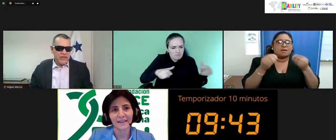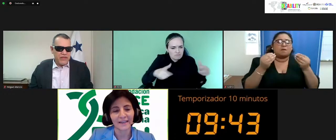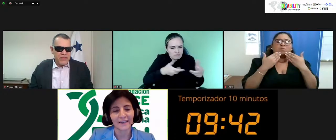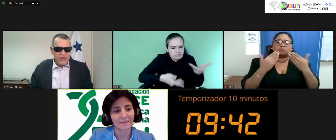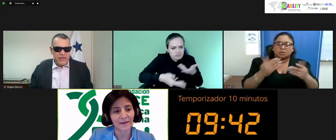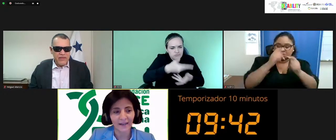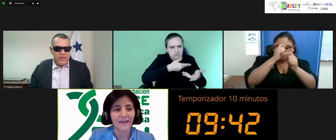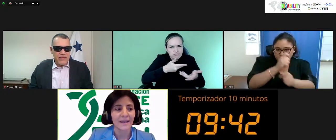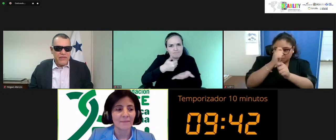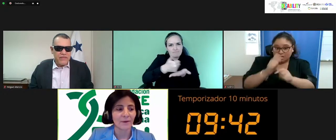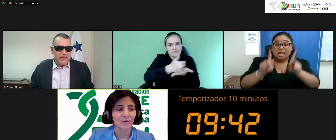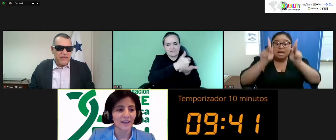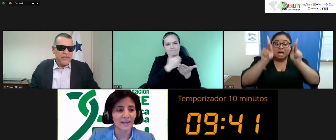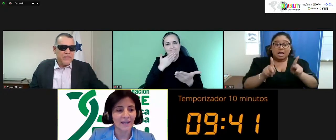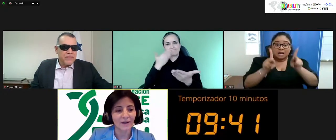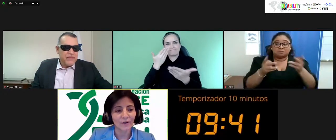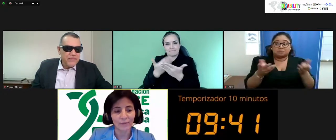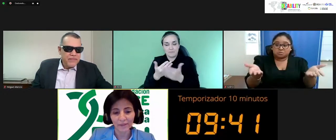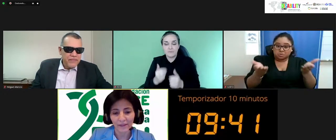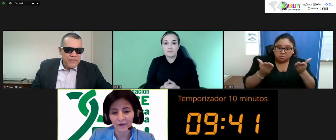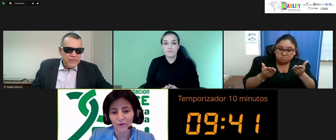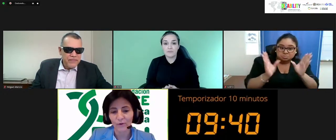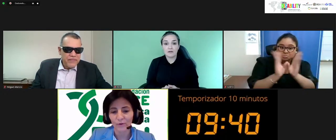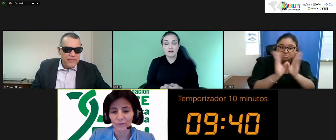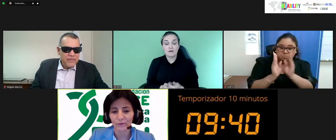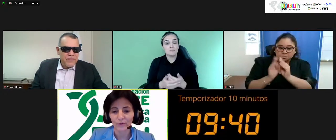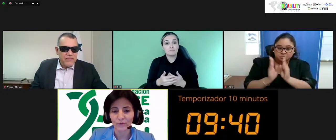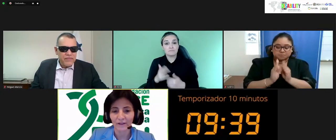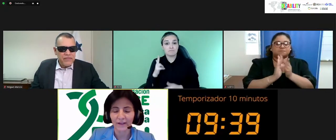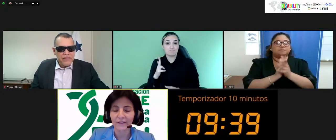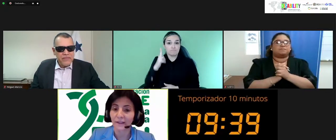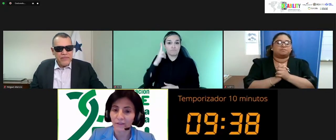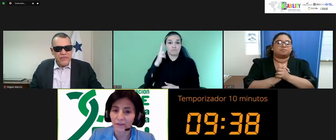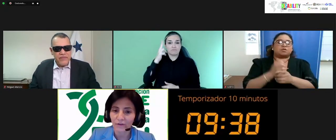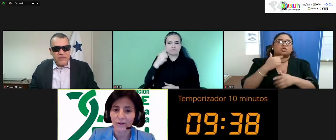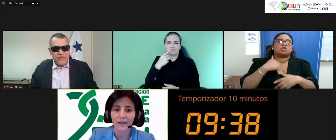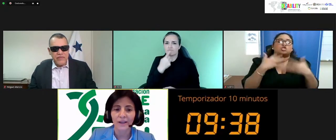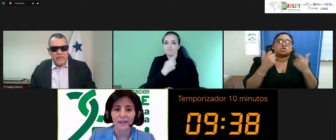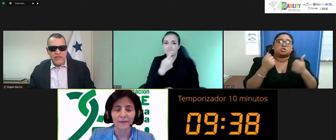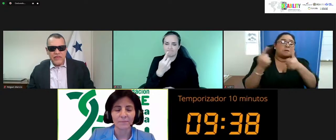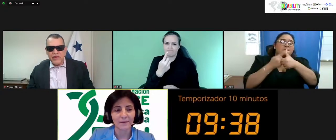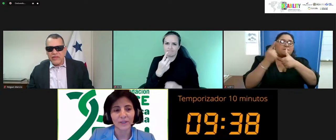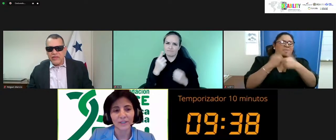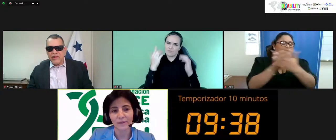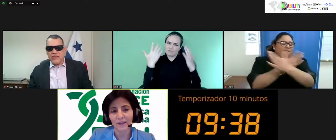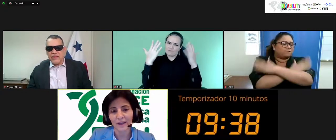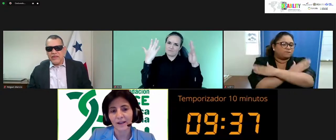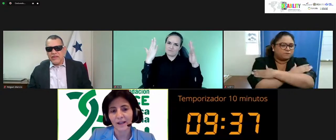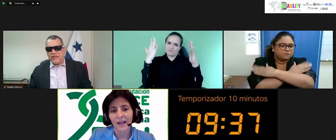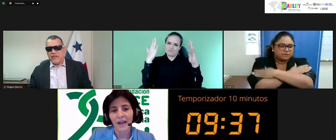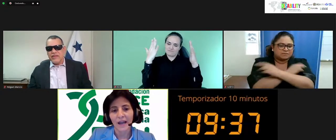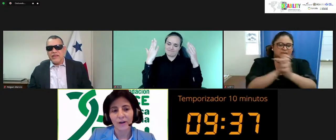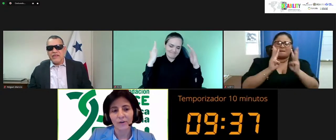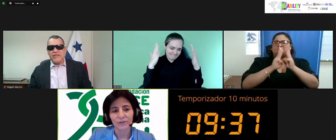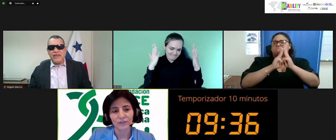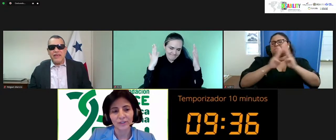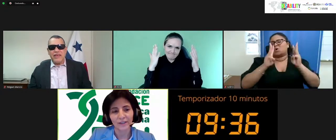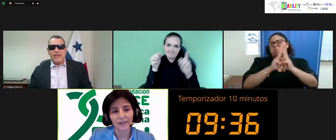who are here with me in this panel i would like to begin with congratulating